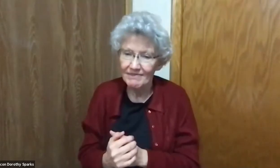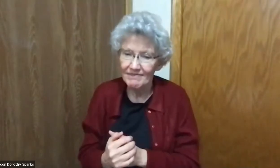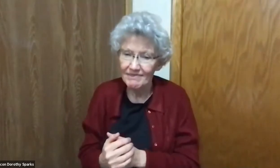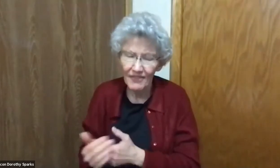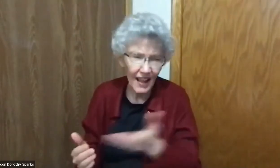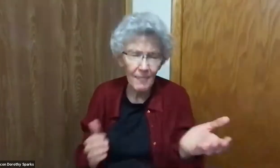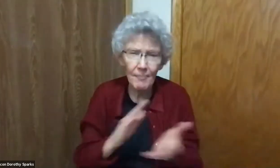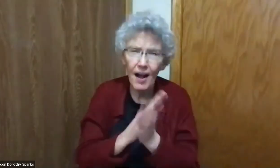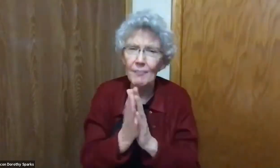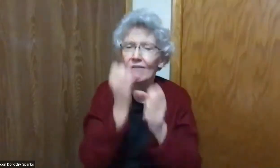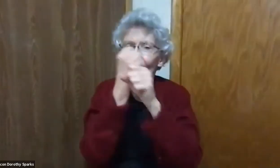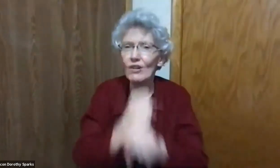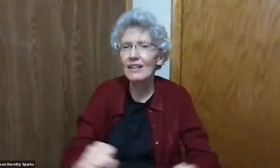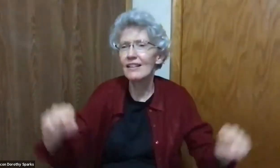blind,